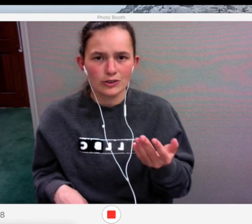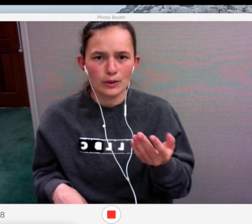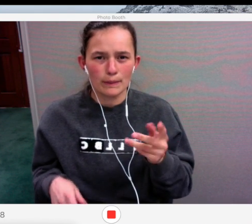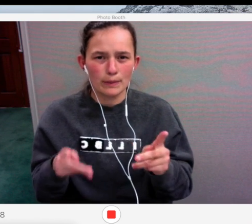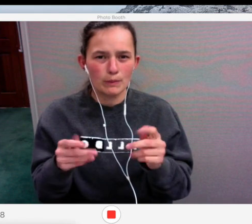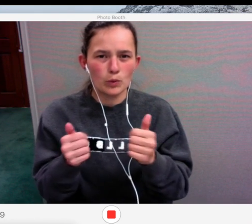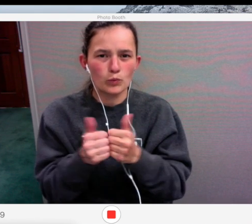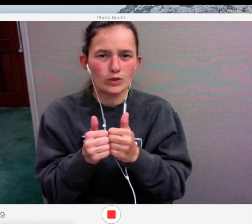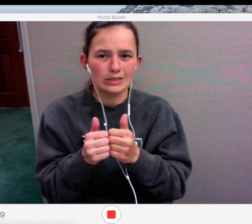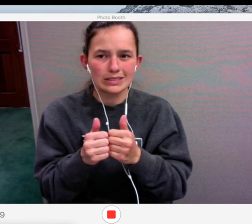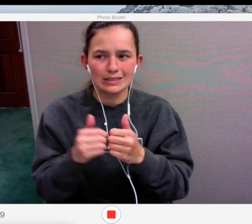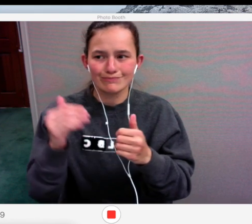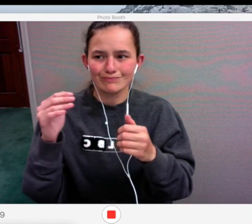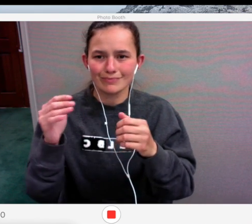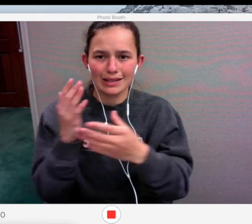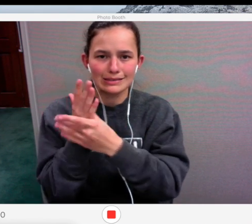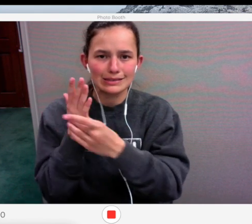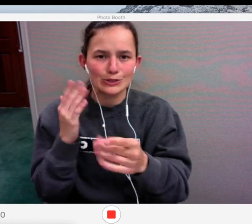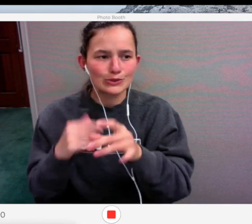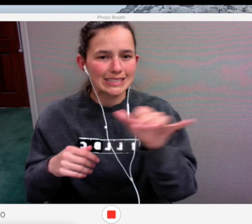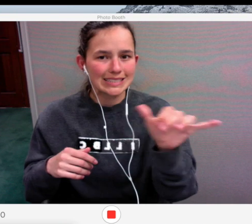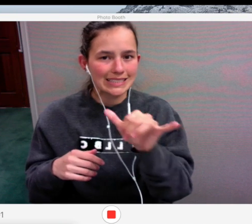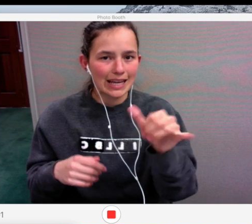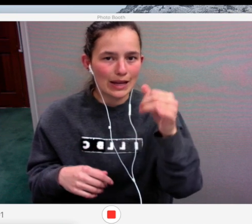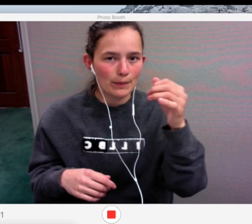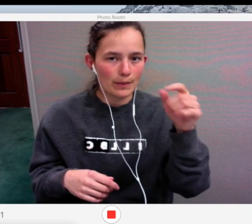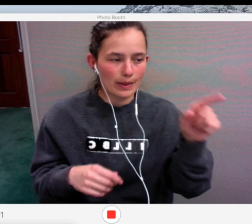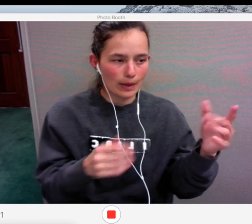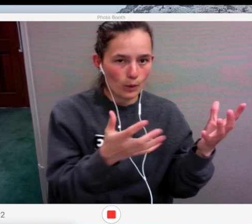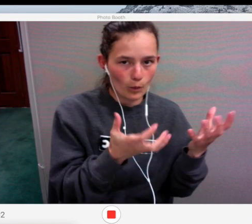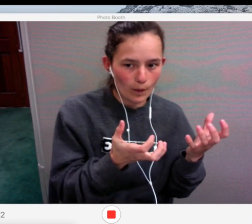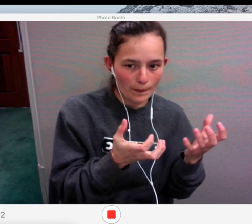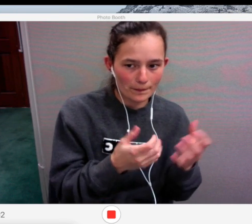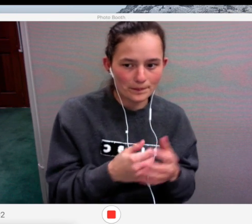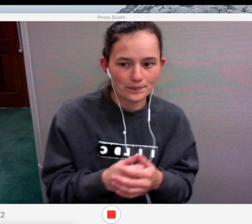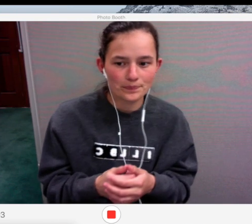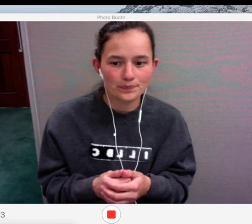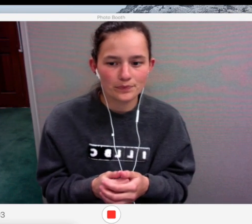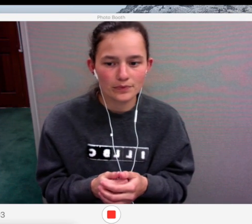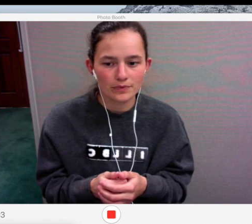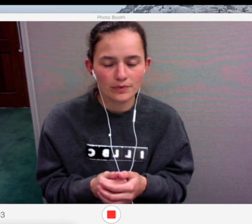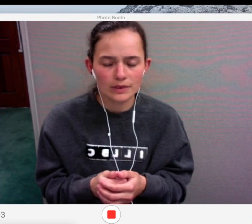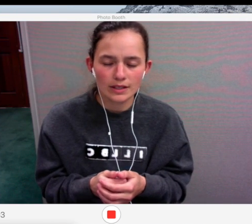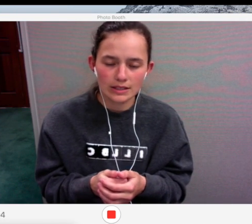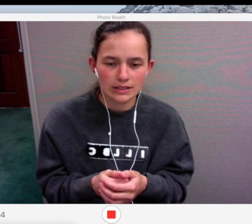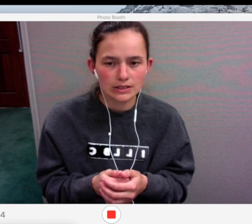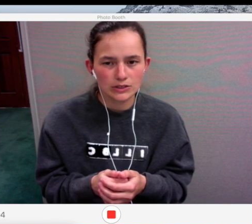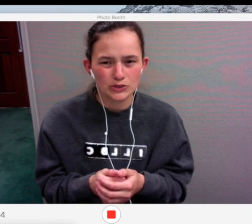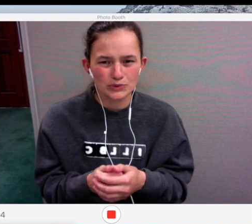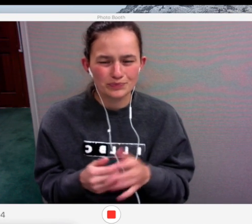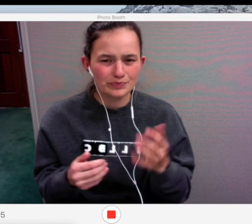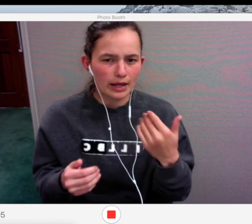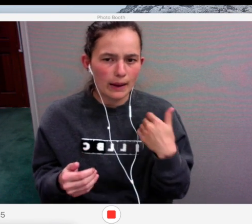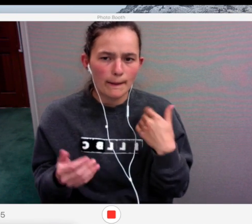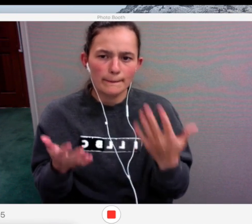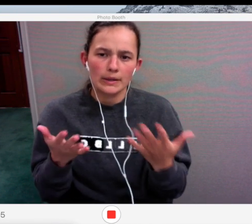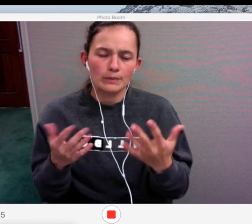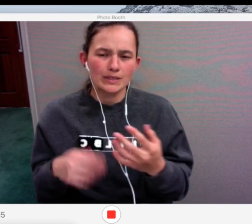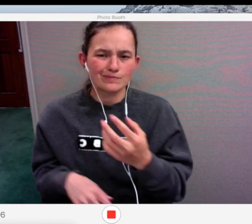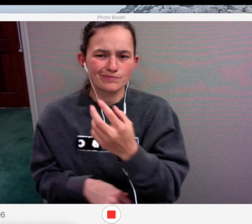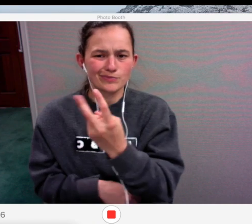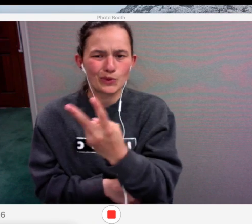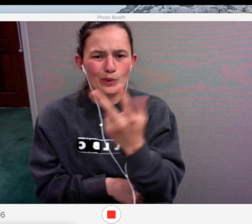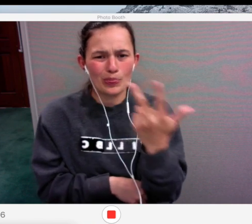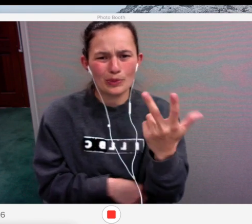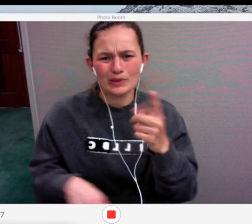skills with their job description. So it sounds like you're looking for 2 or 3 different types